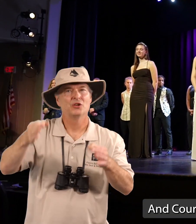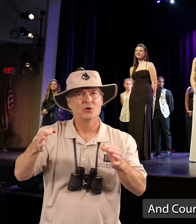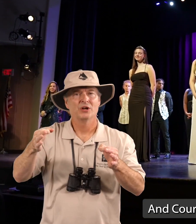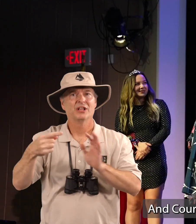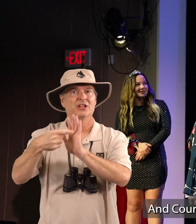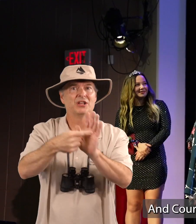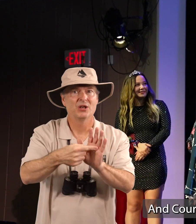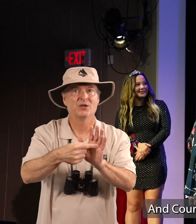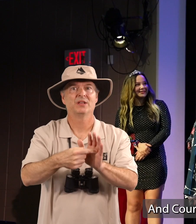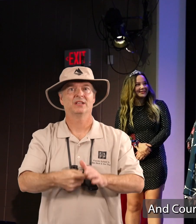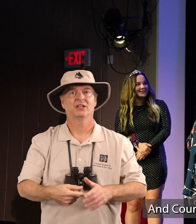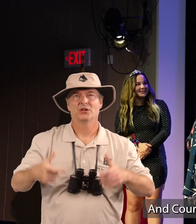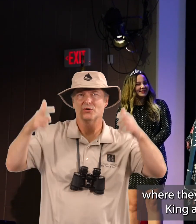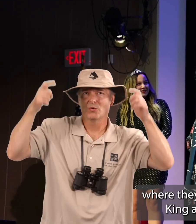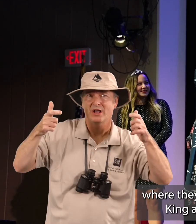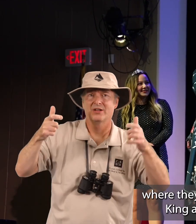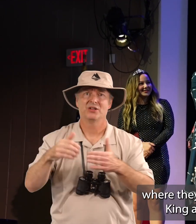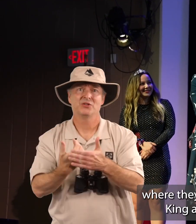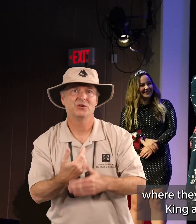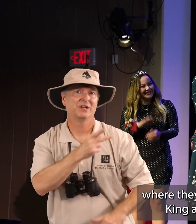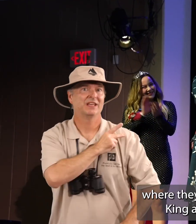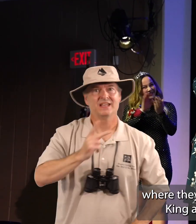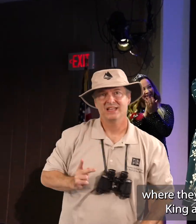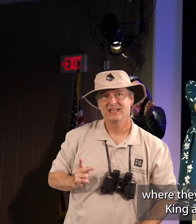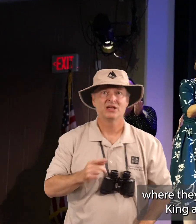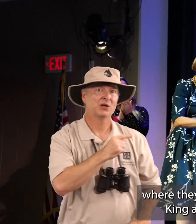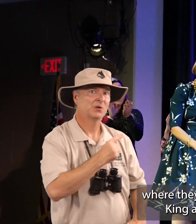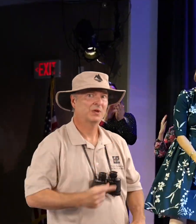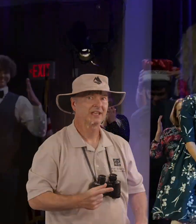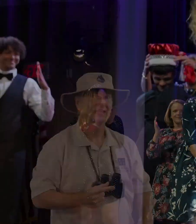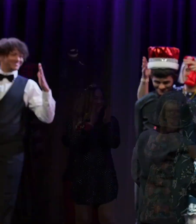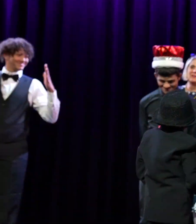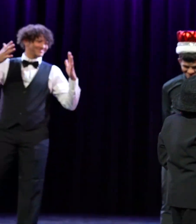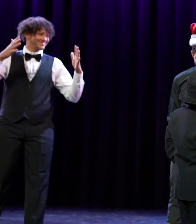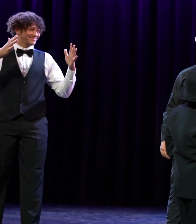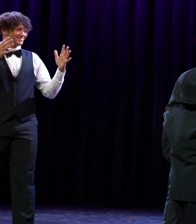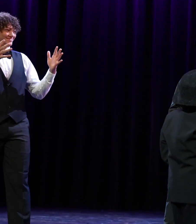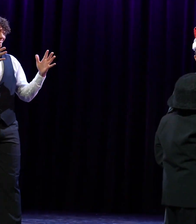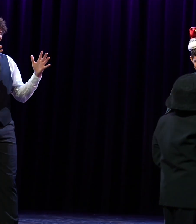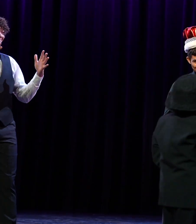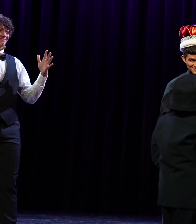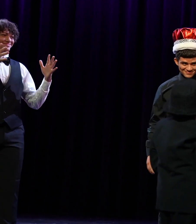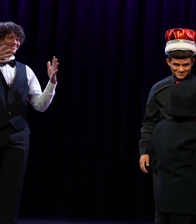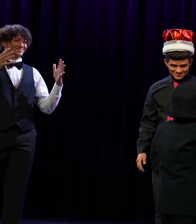In court presentation, where they crowned their king and queen.